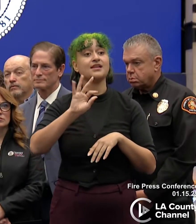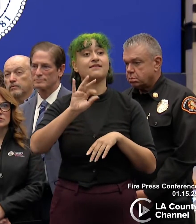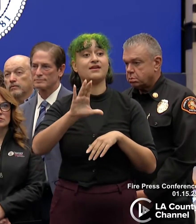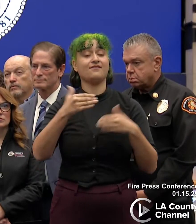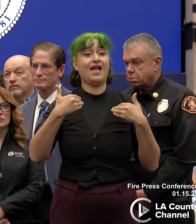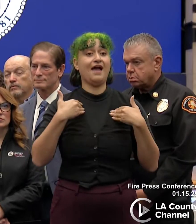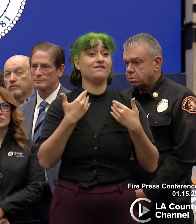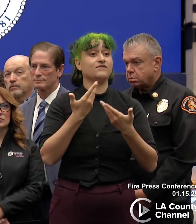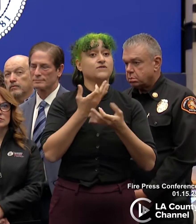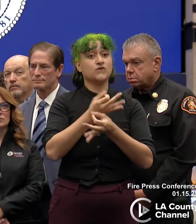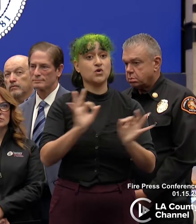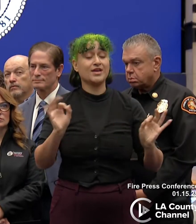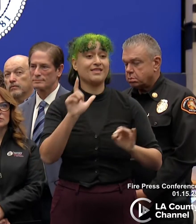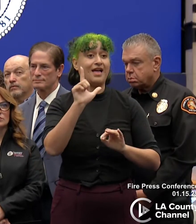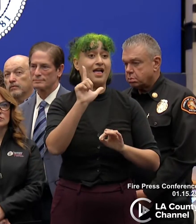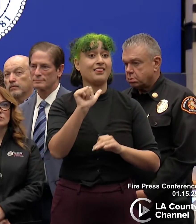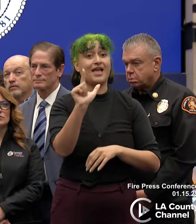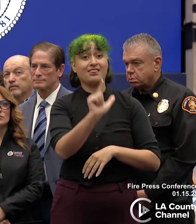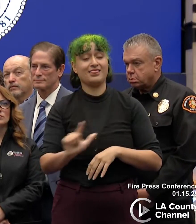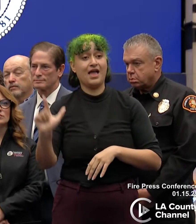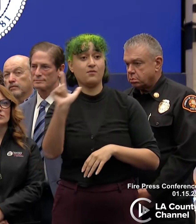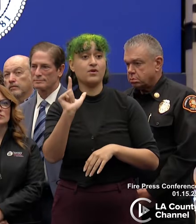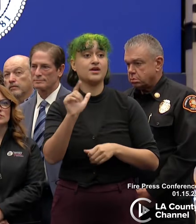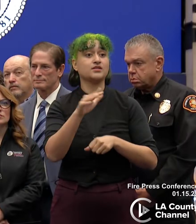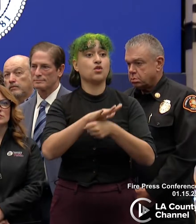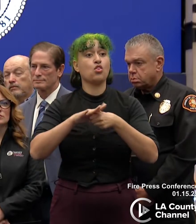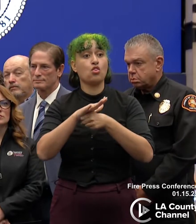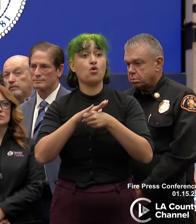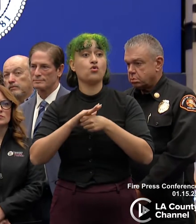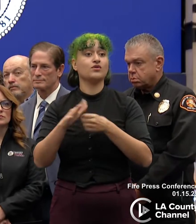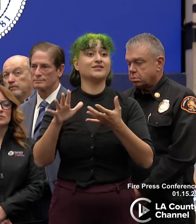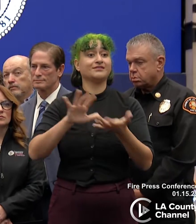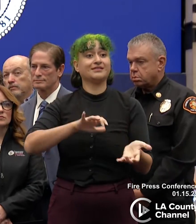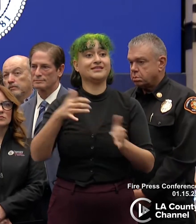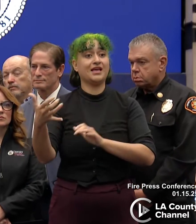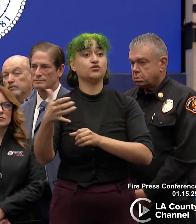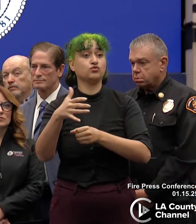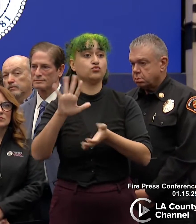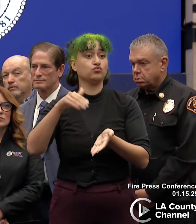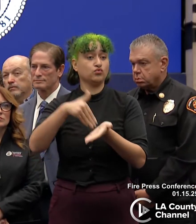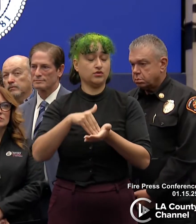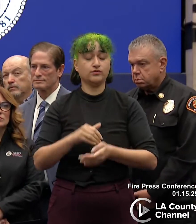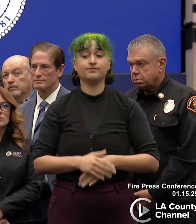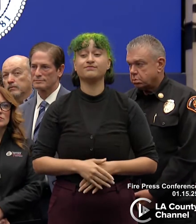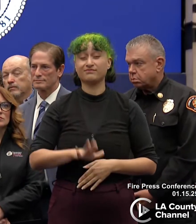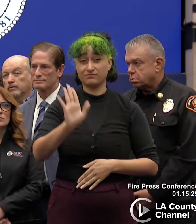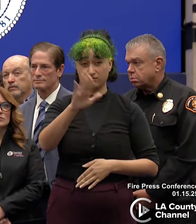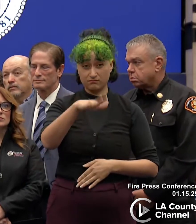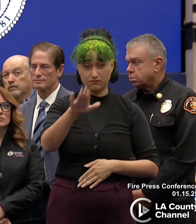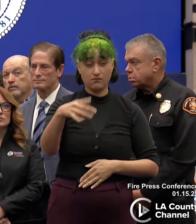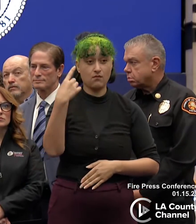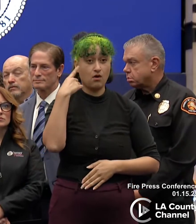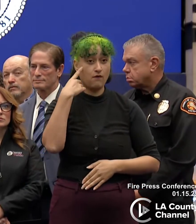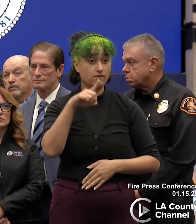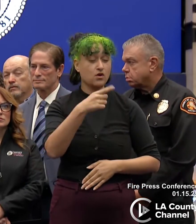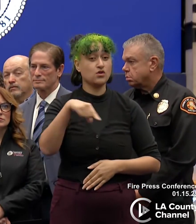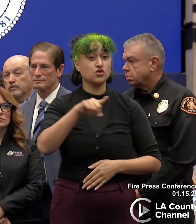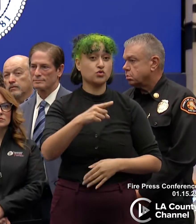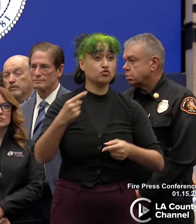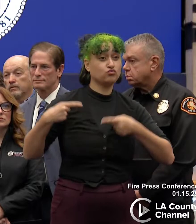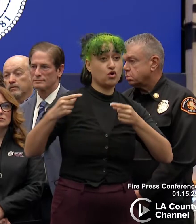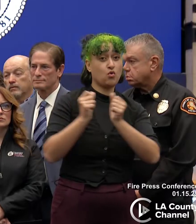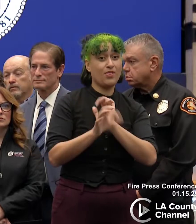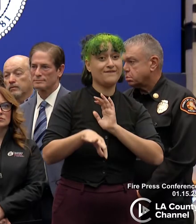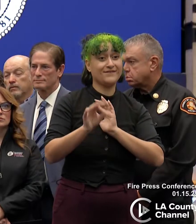at LA County libraries and at the local assistance disaster resource centers. Quick note also for those who are struggling